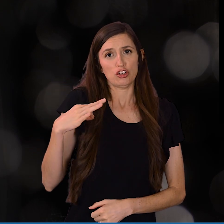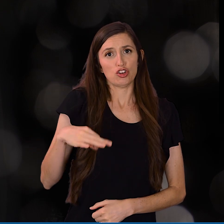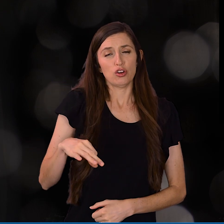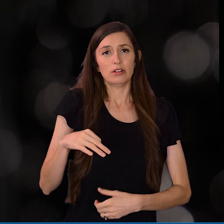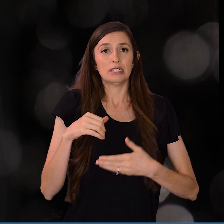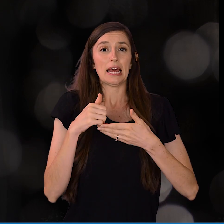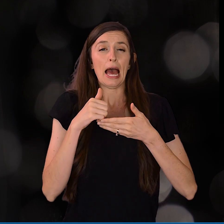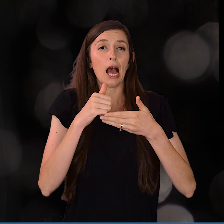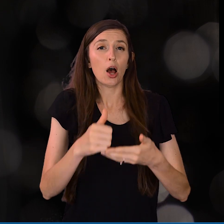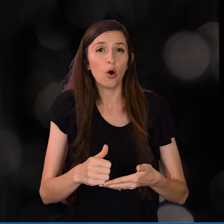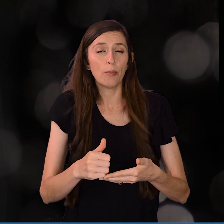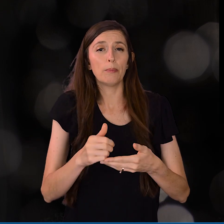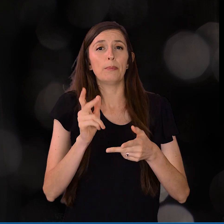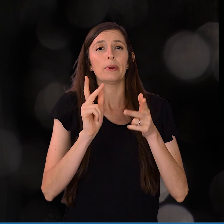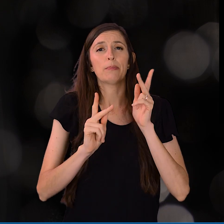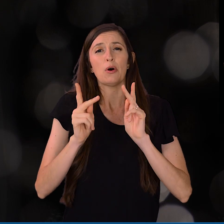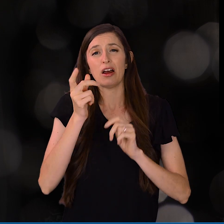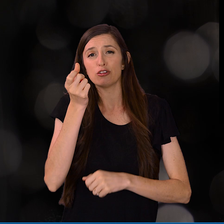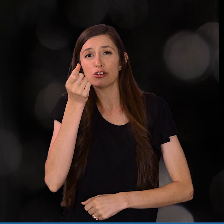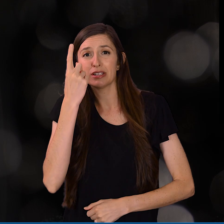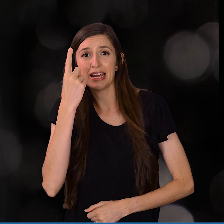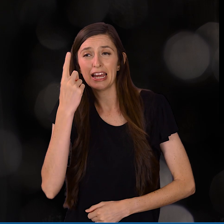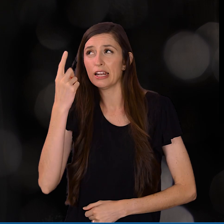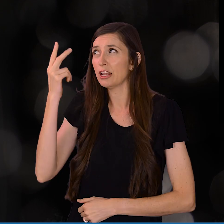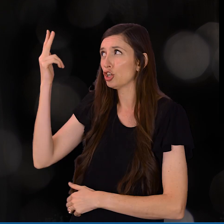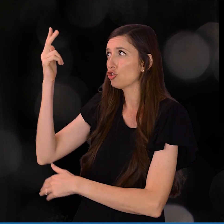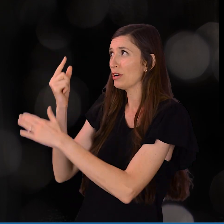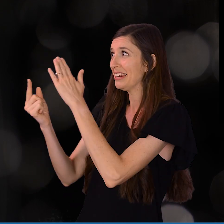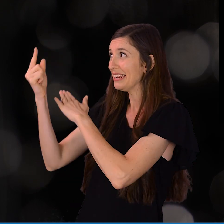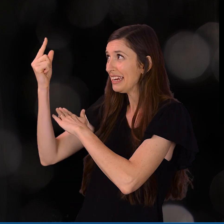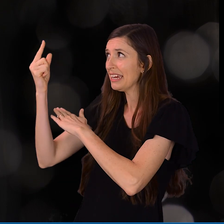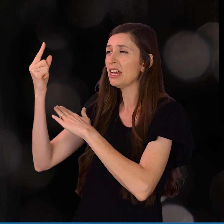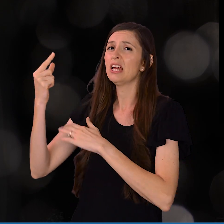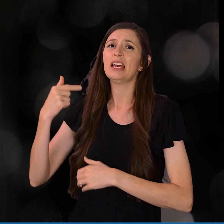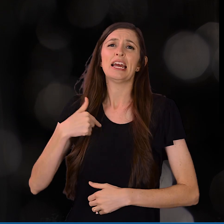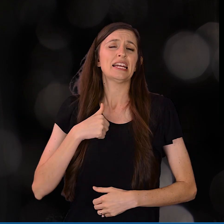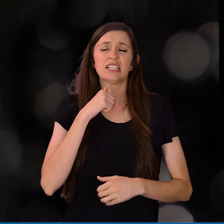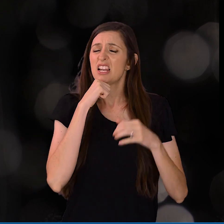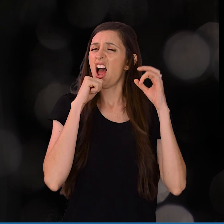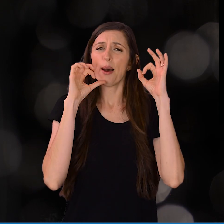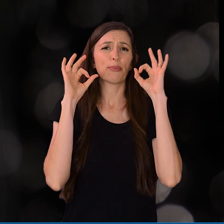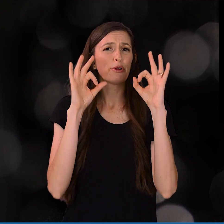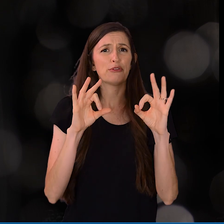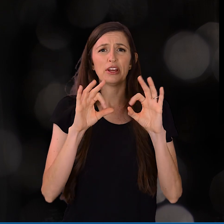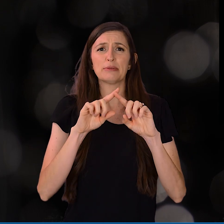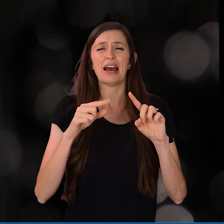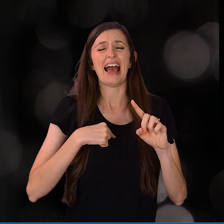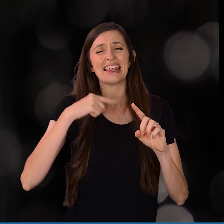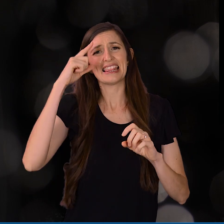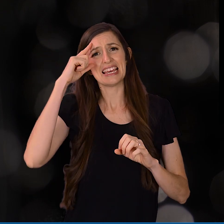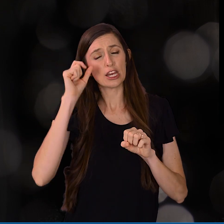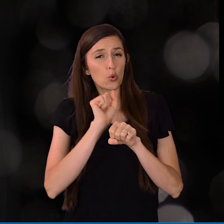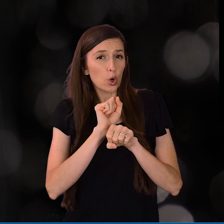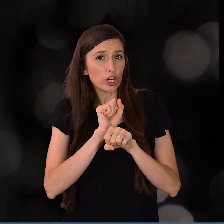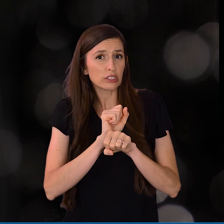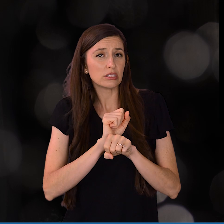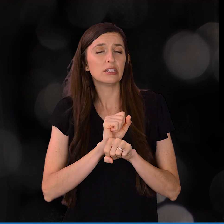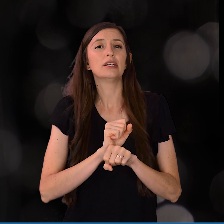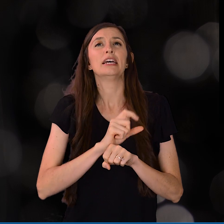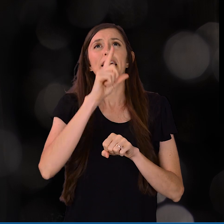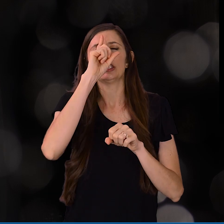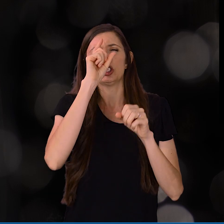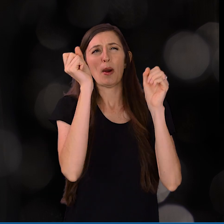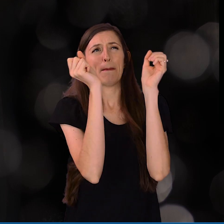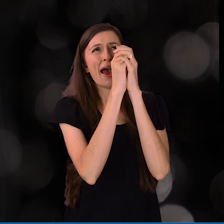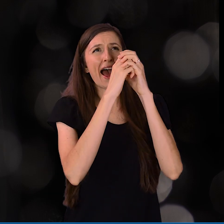find helpful in a broad way of thinking about the Trinity. It's not perfect, and I'll explain the imperfection of it in just a moment.